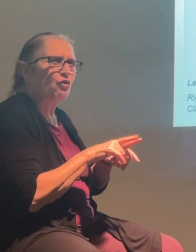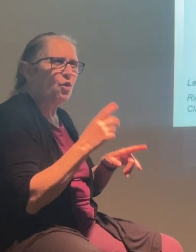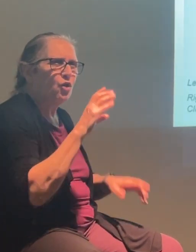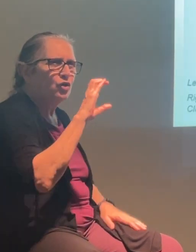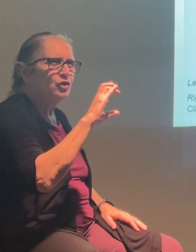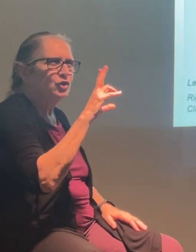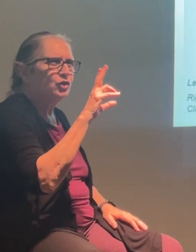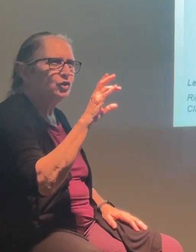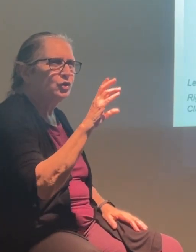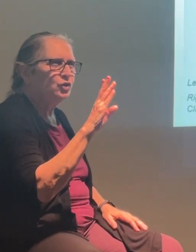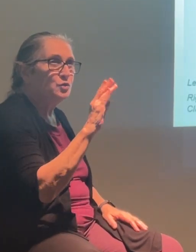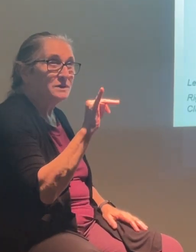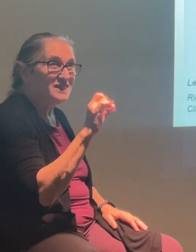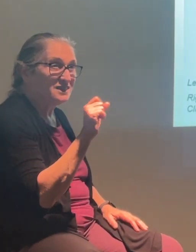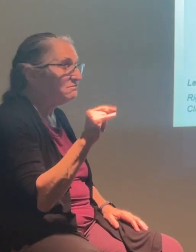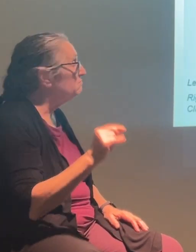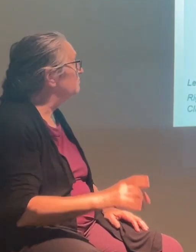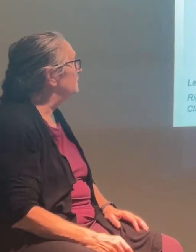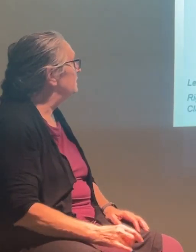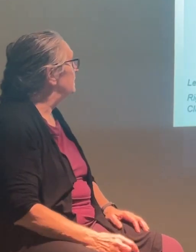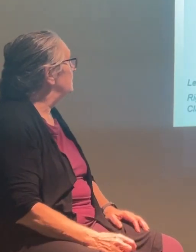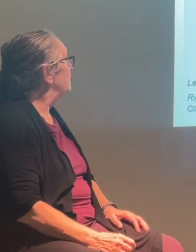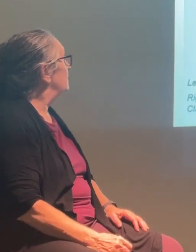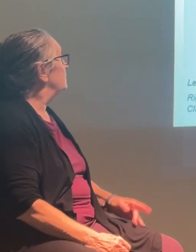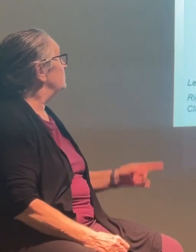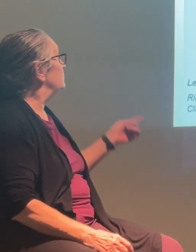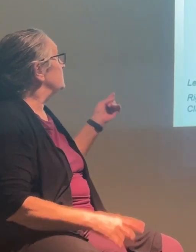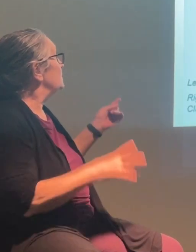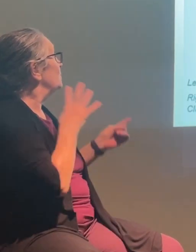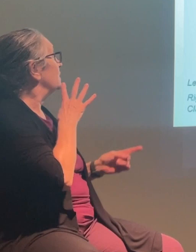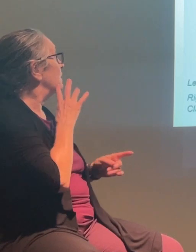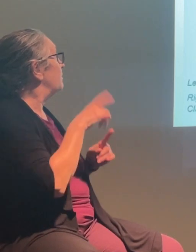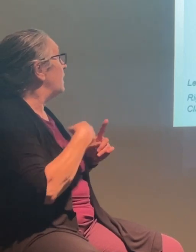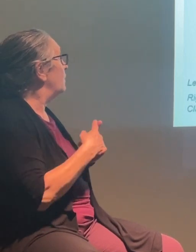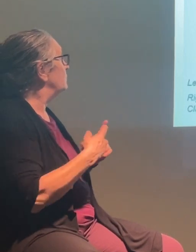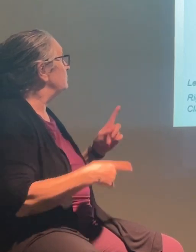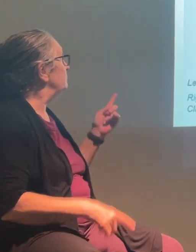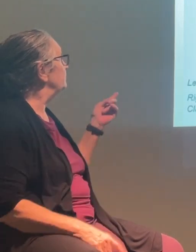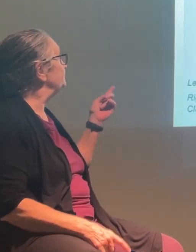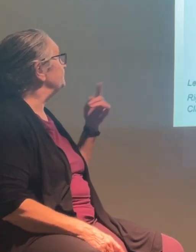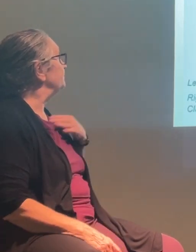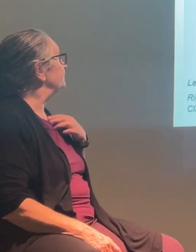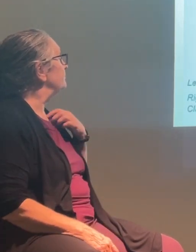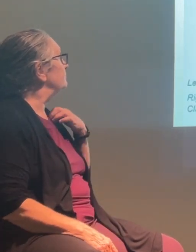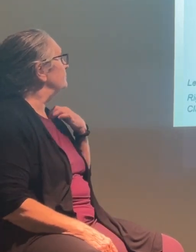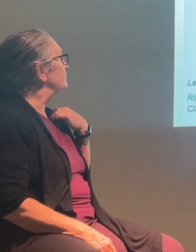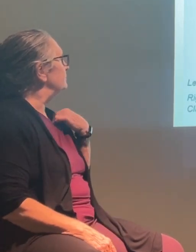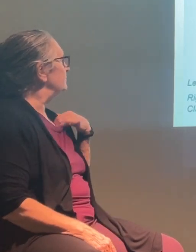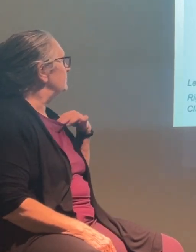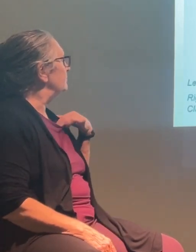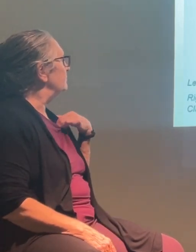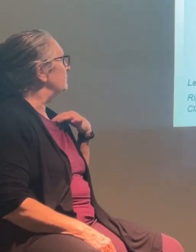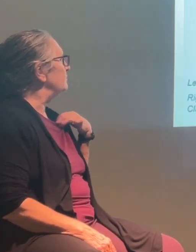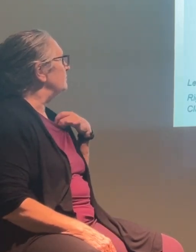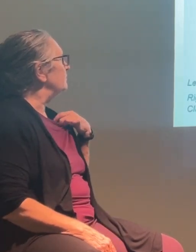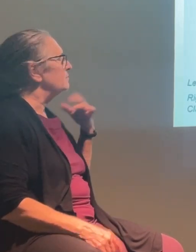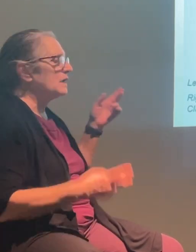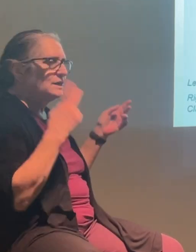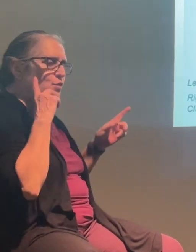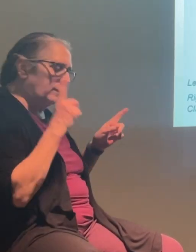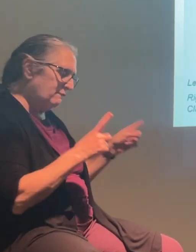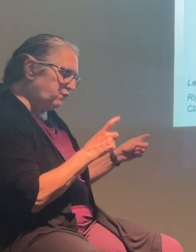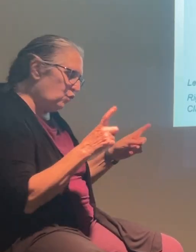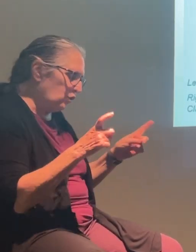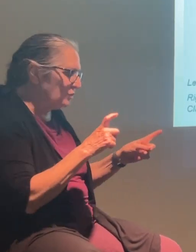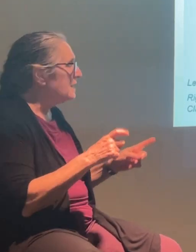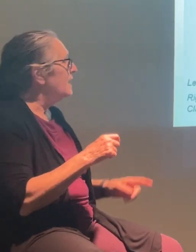I was mentioning people here. I saw the photos, and then I was